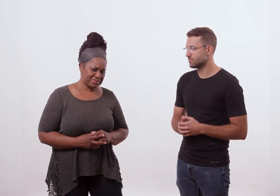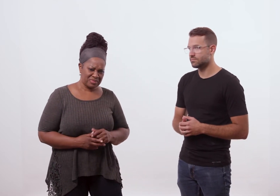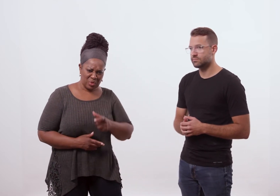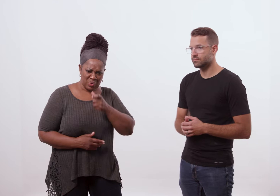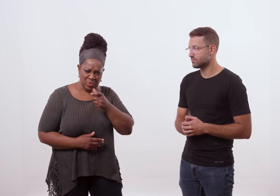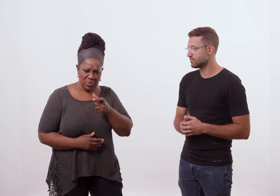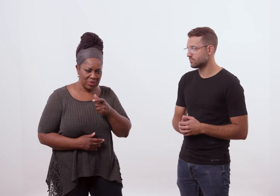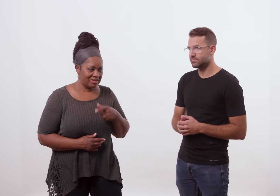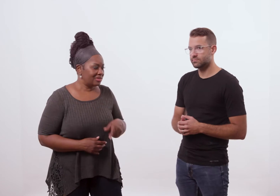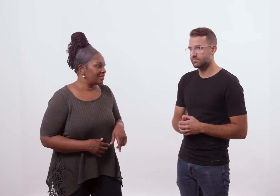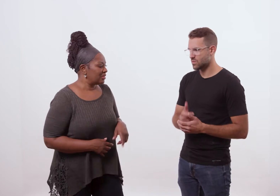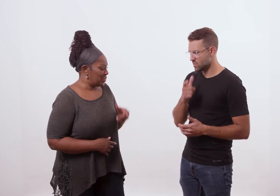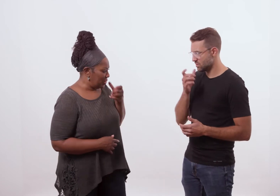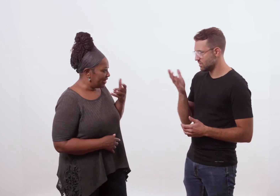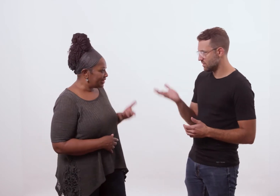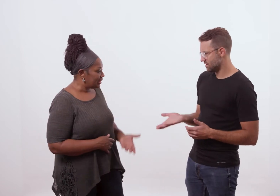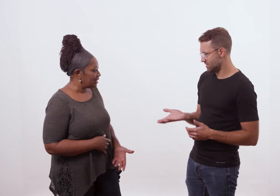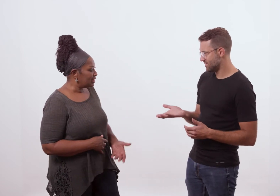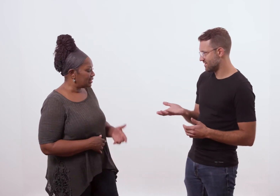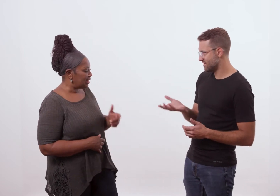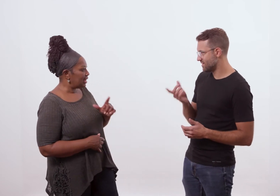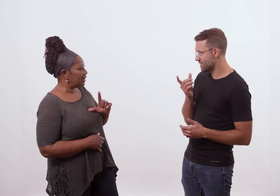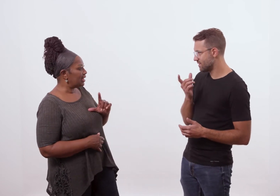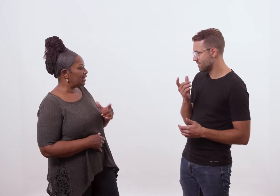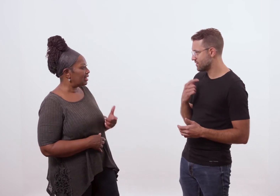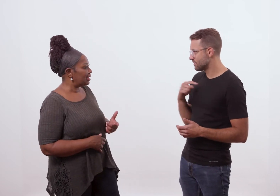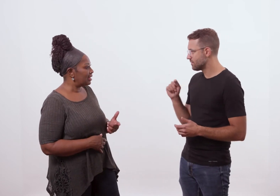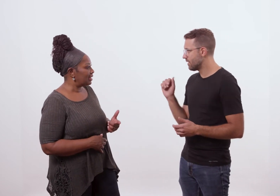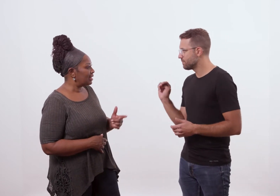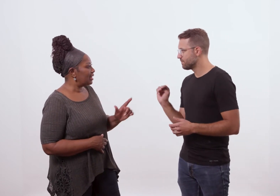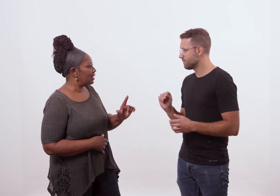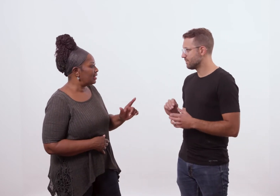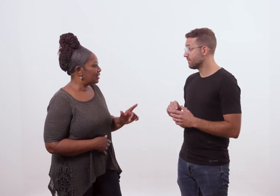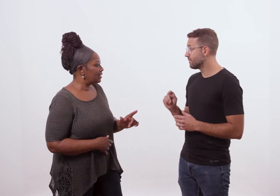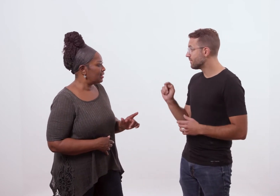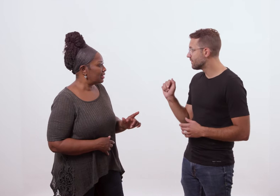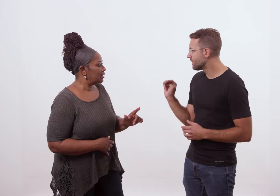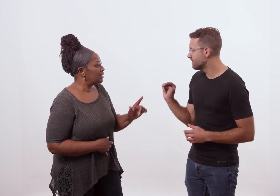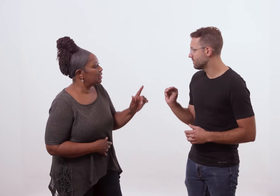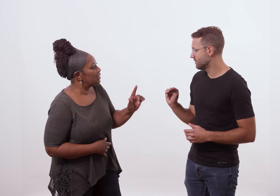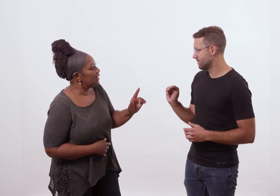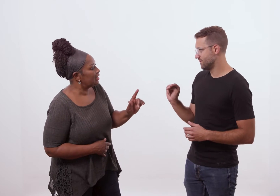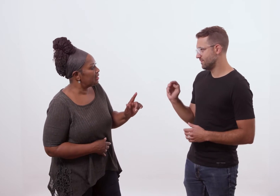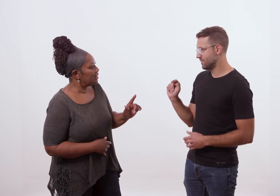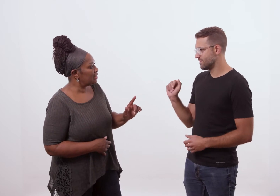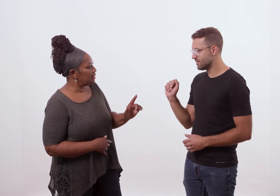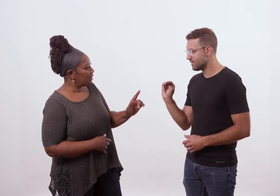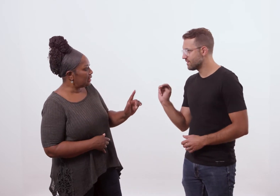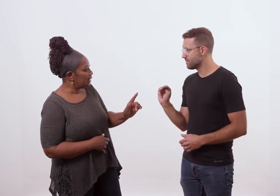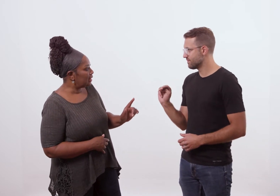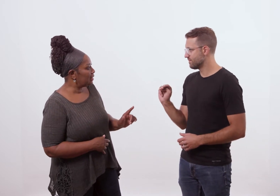Who is this? Who is this? Lita. Tam. Lita. Tam. Lita. Tam.